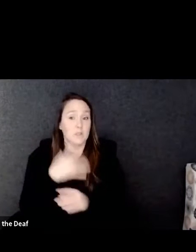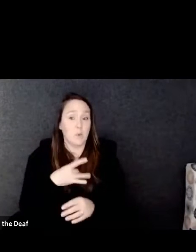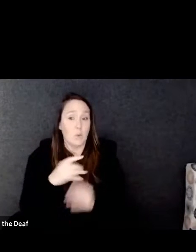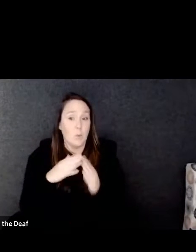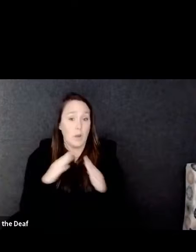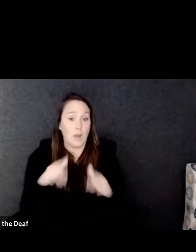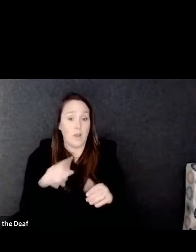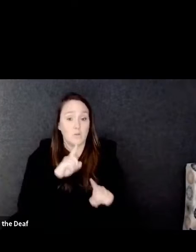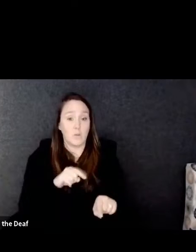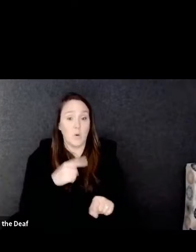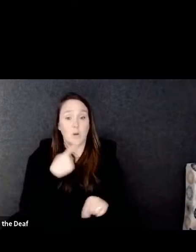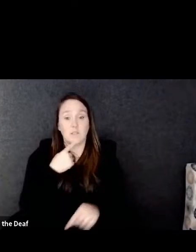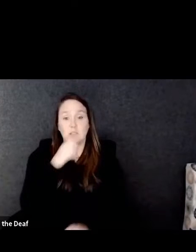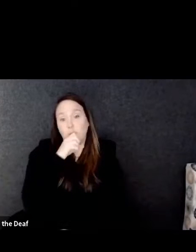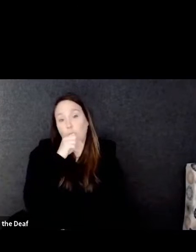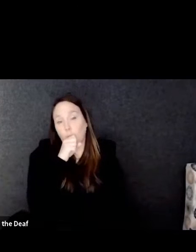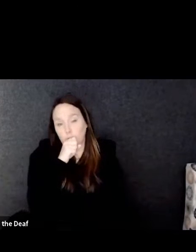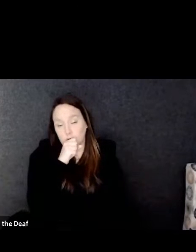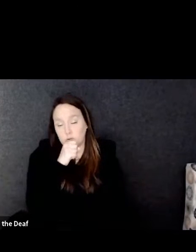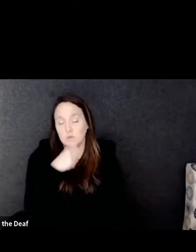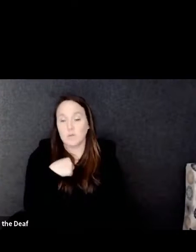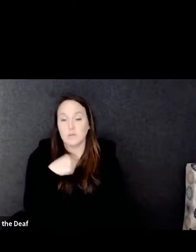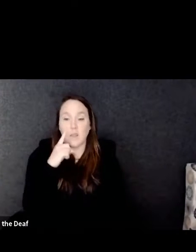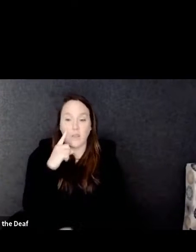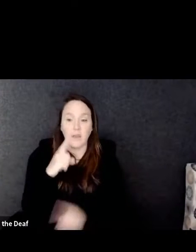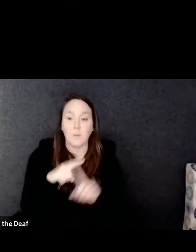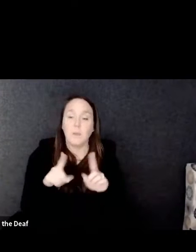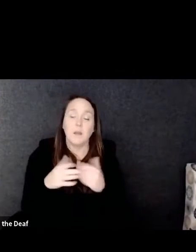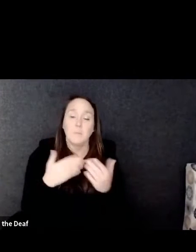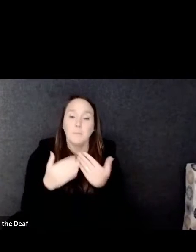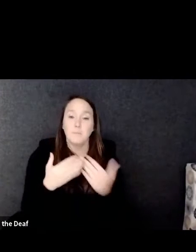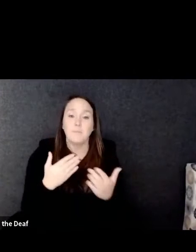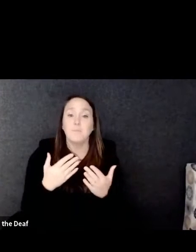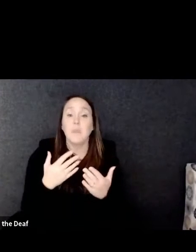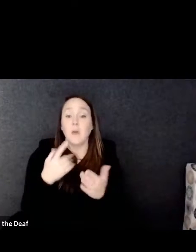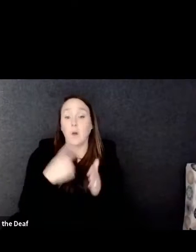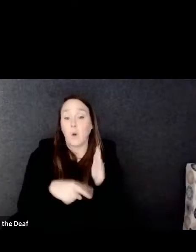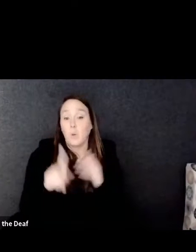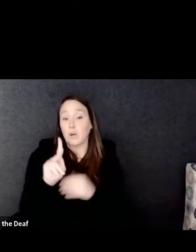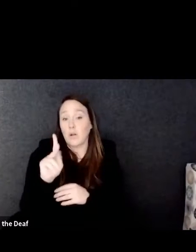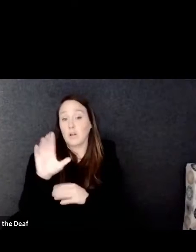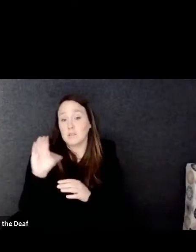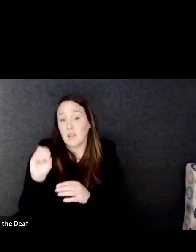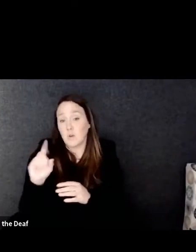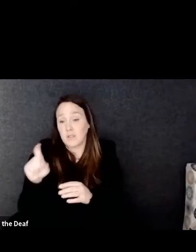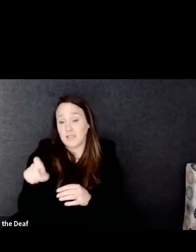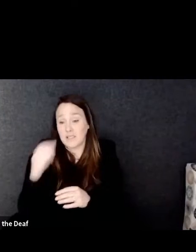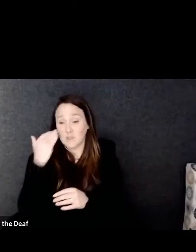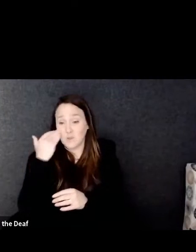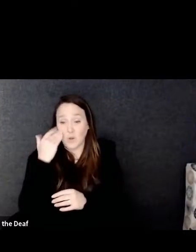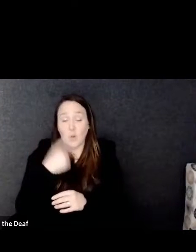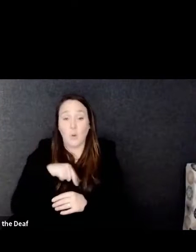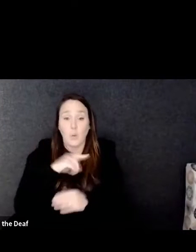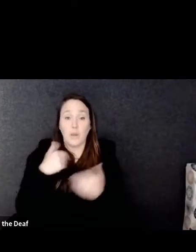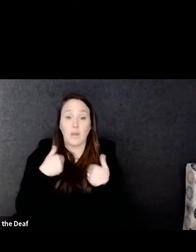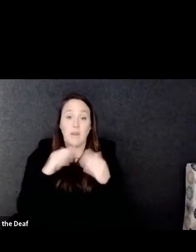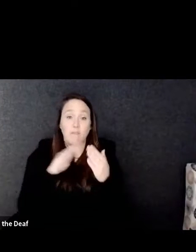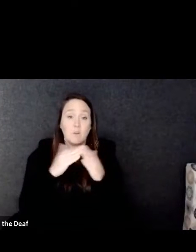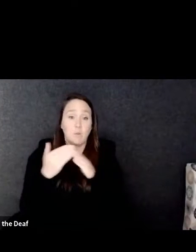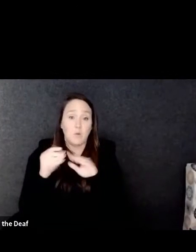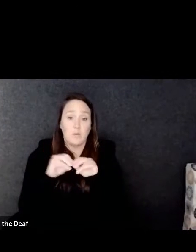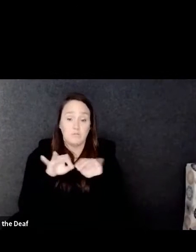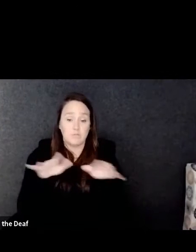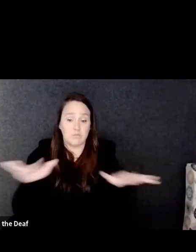actually list us as orange. But regardless, what Knox Countyans need to know is that we have community-wide spread of